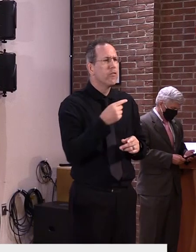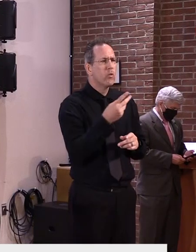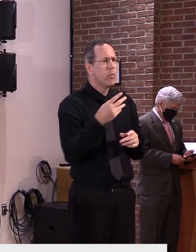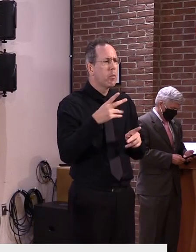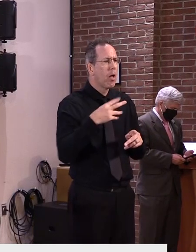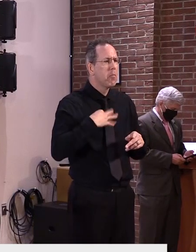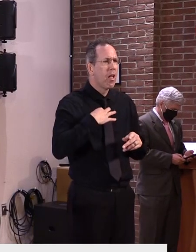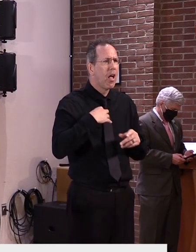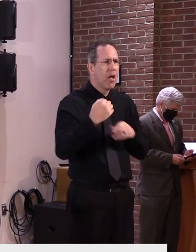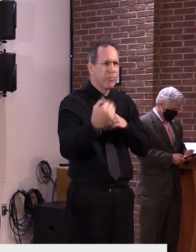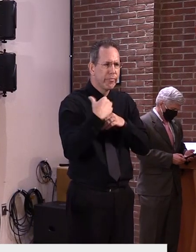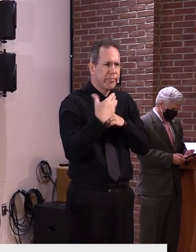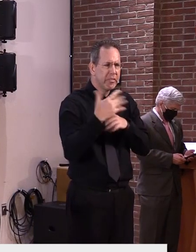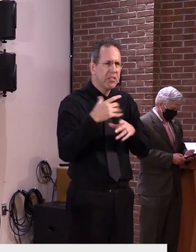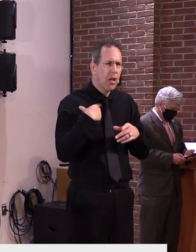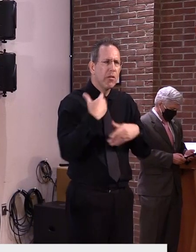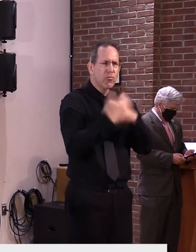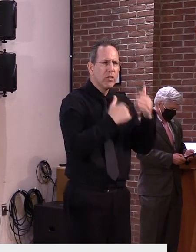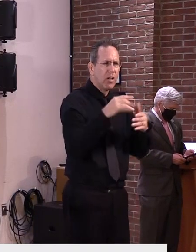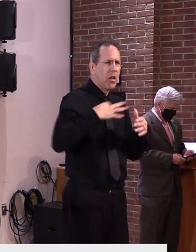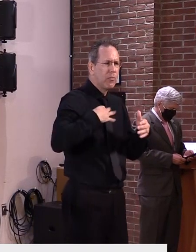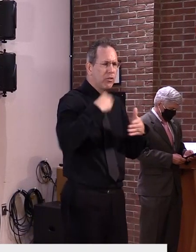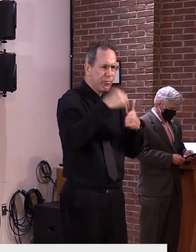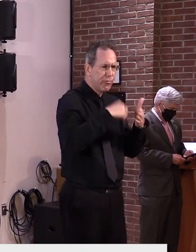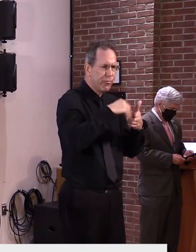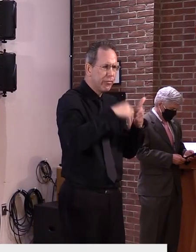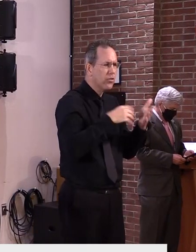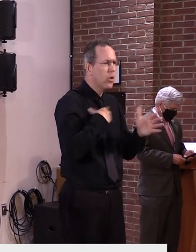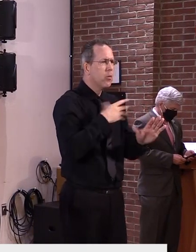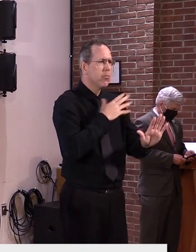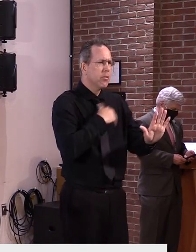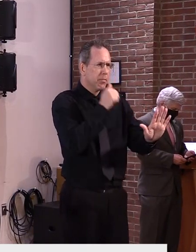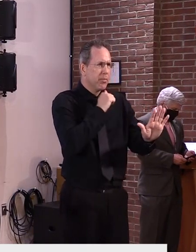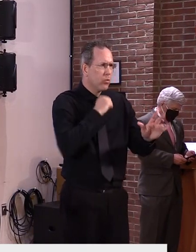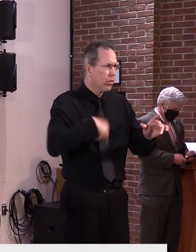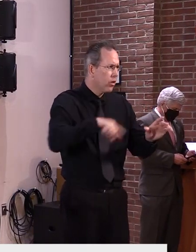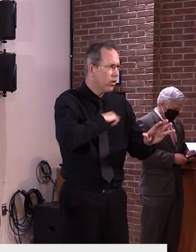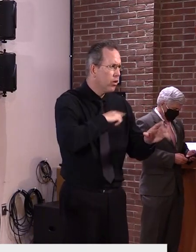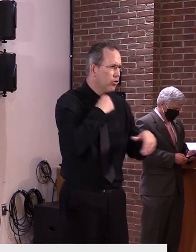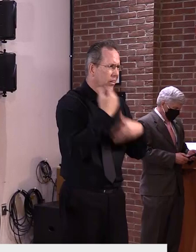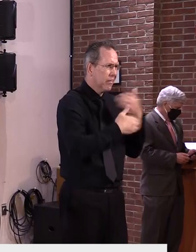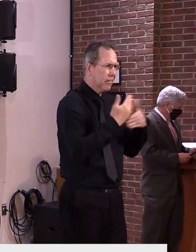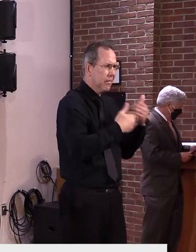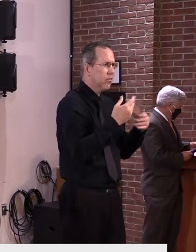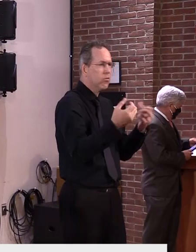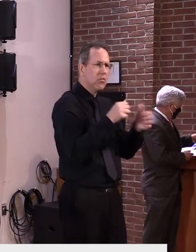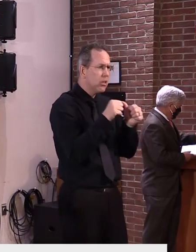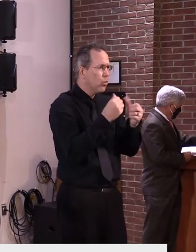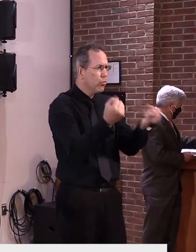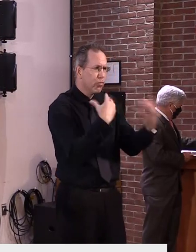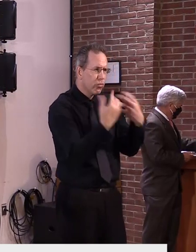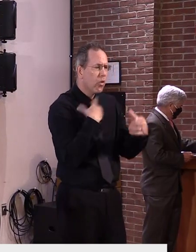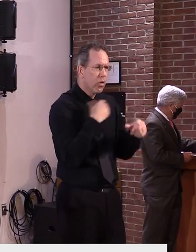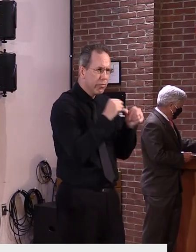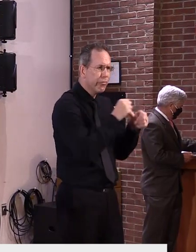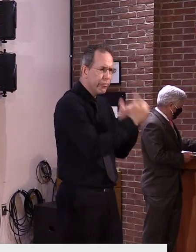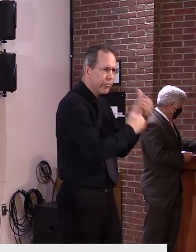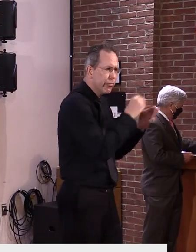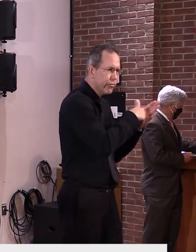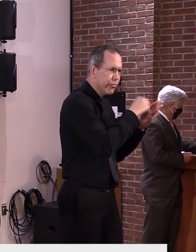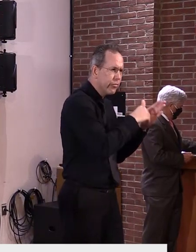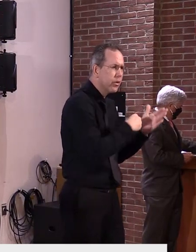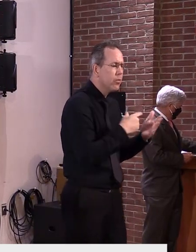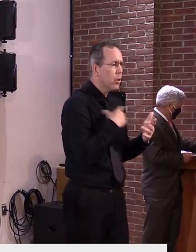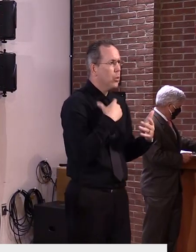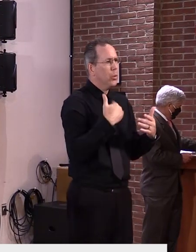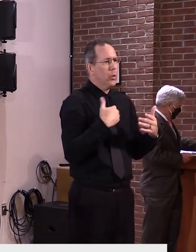just ask everybody to be patient because it is, you know, quite an undertaking, and but we're happy that some people